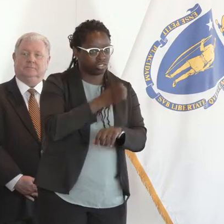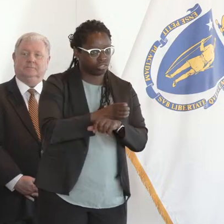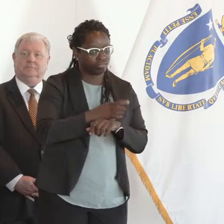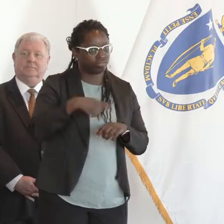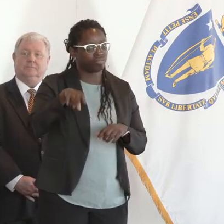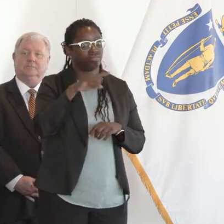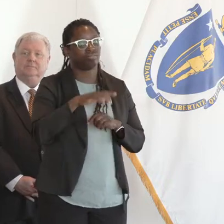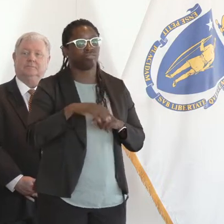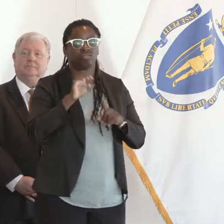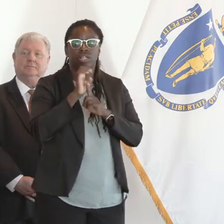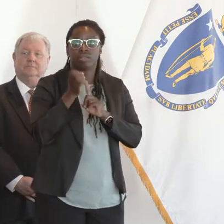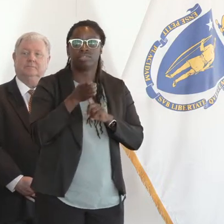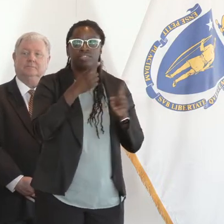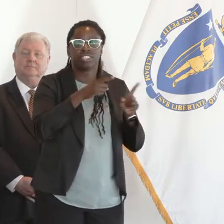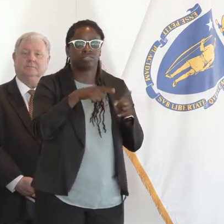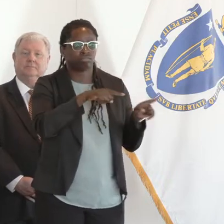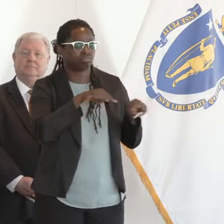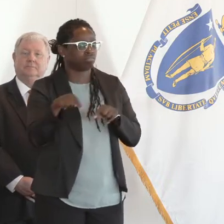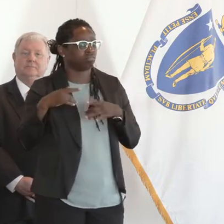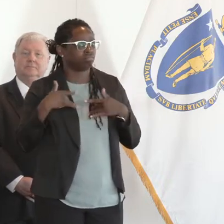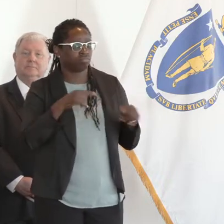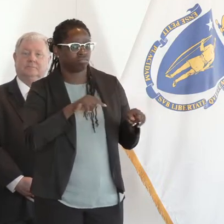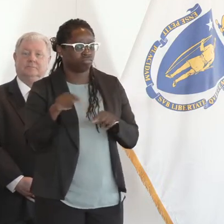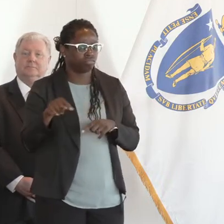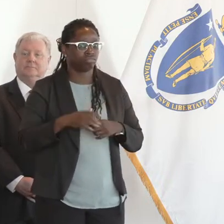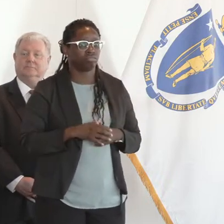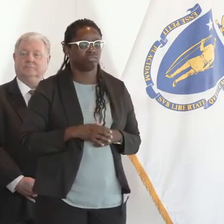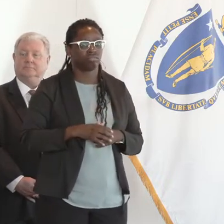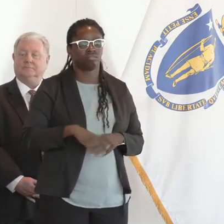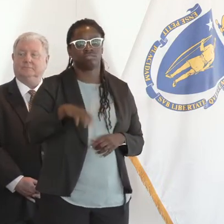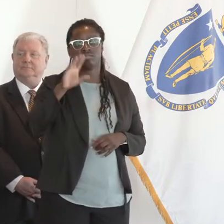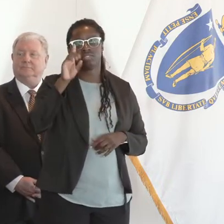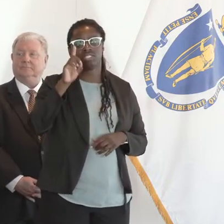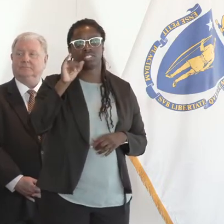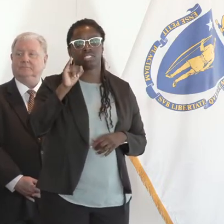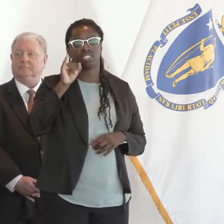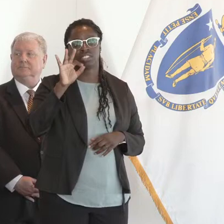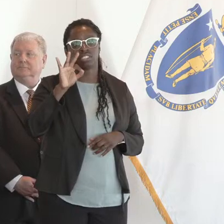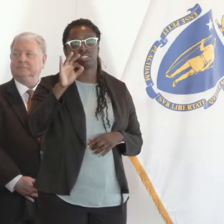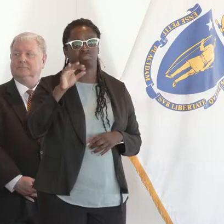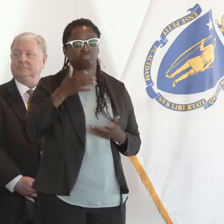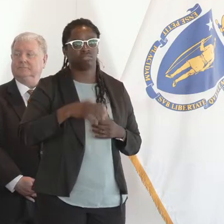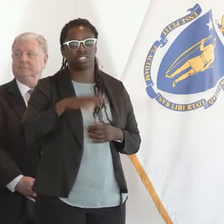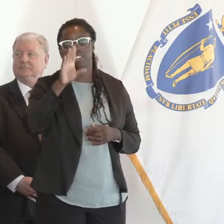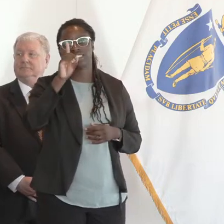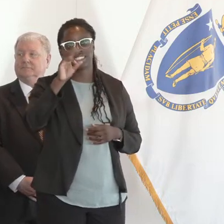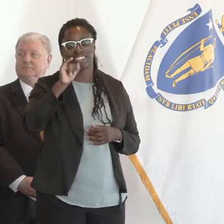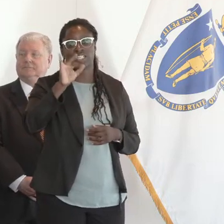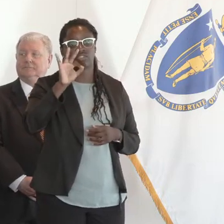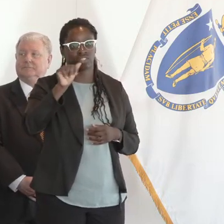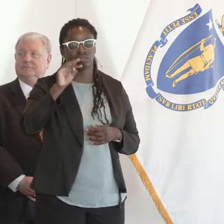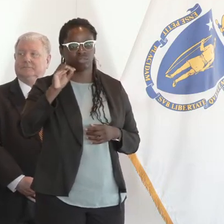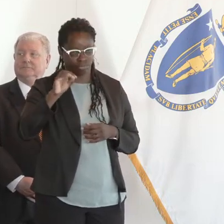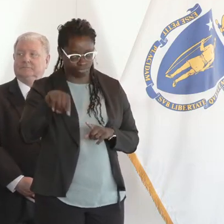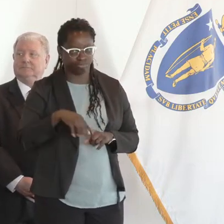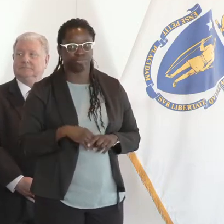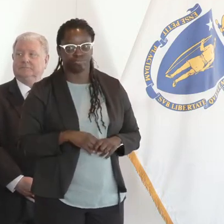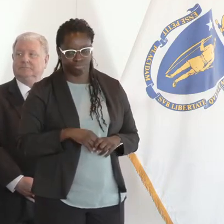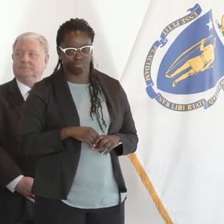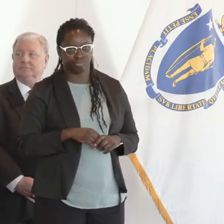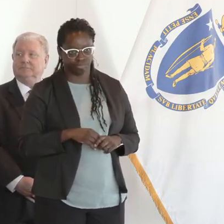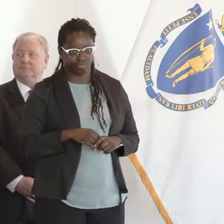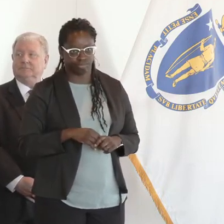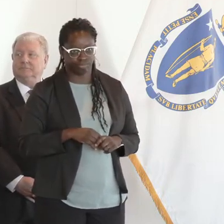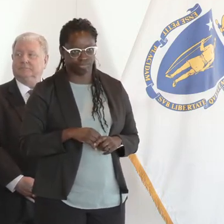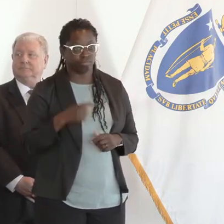has been instrumental in organizing this as well. And I'm joined here today by our City of Boston Chief of Climate, or Chief Climate